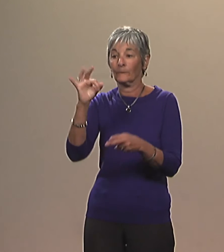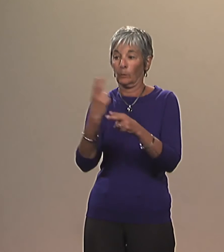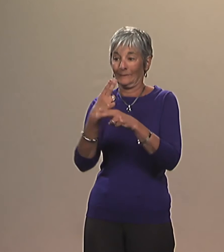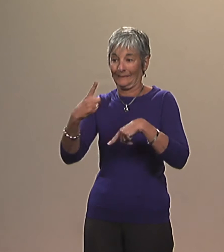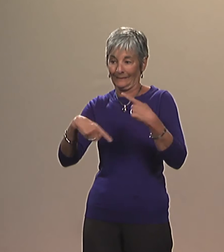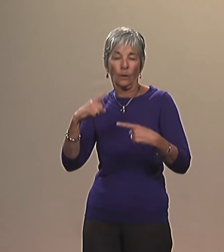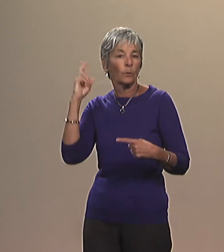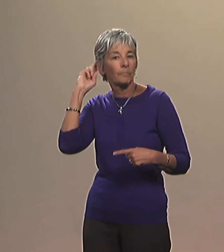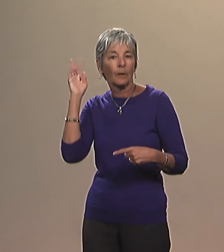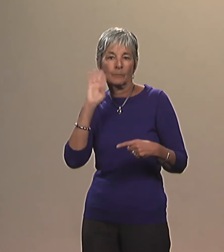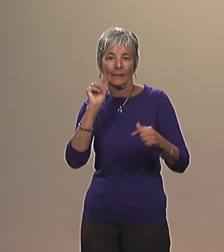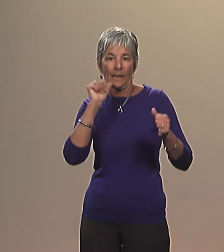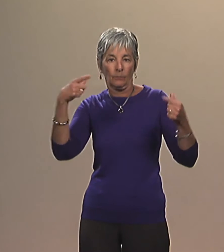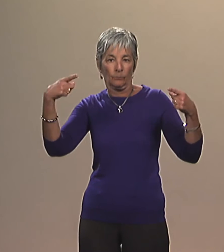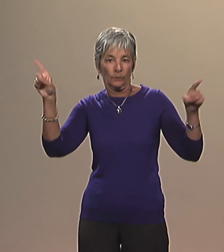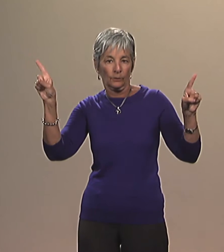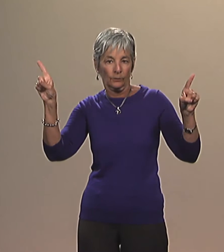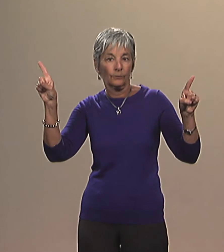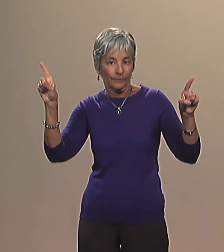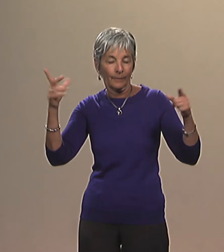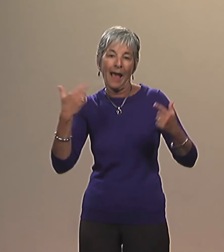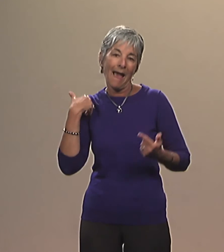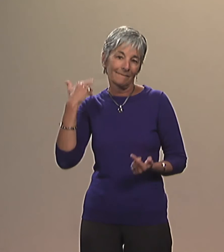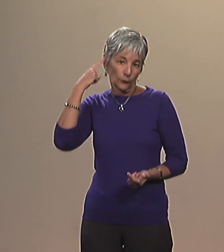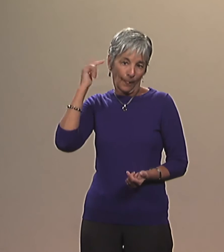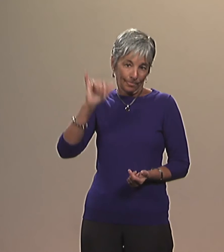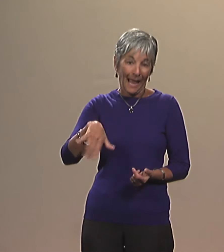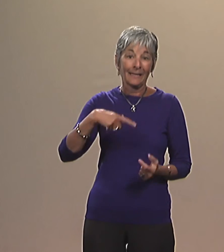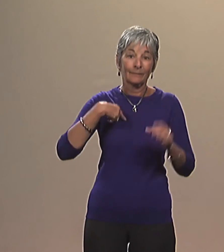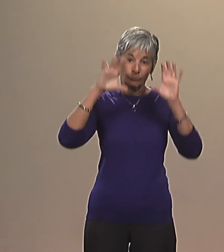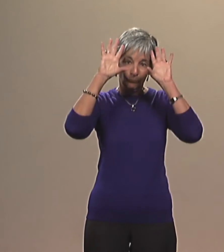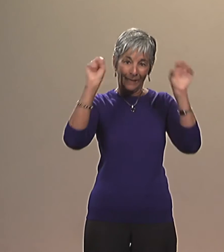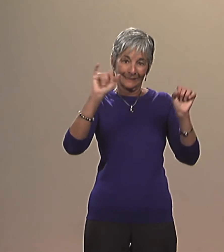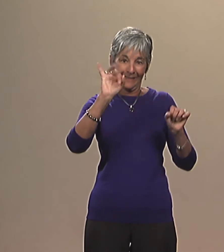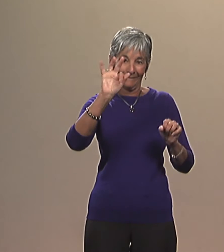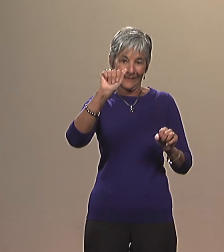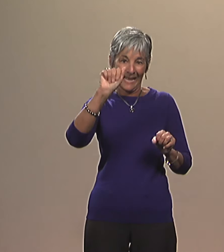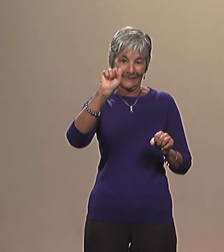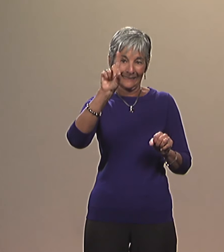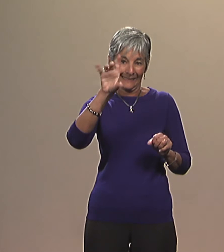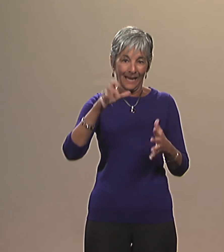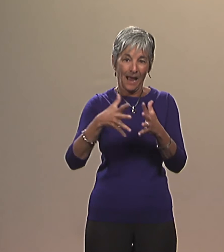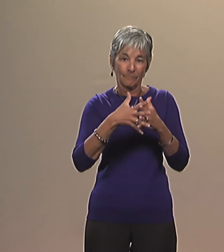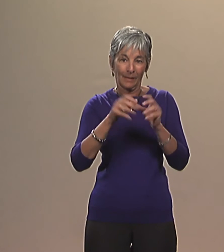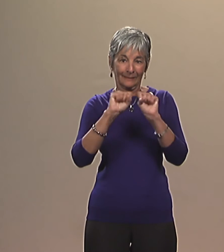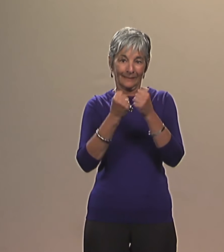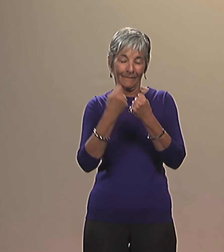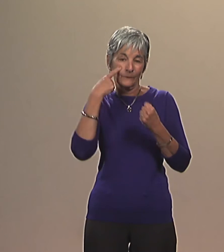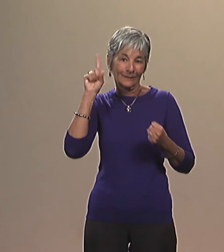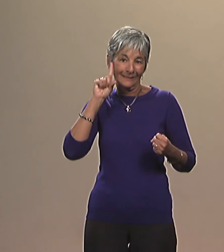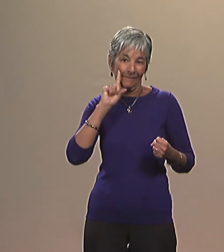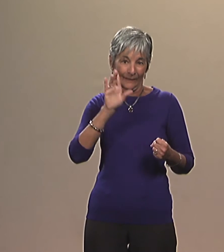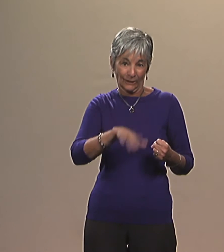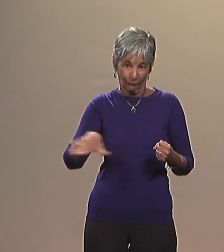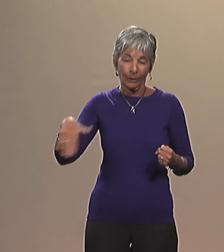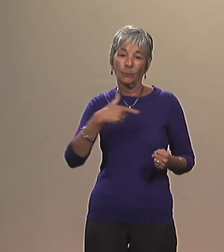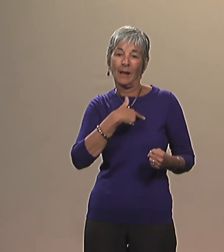cochlear implant will not work. I've heard that. I am president of the American Society for Deaf Children. We